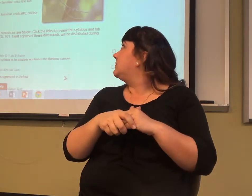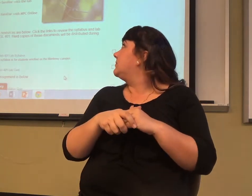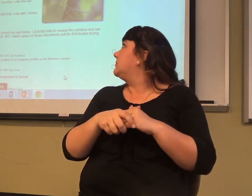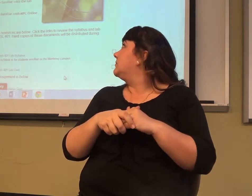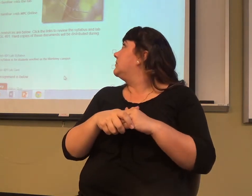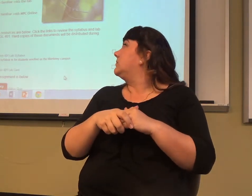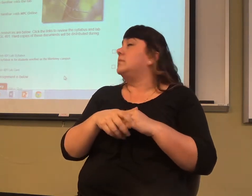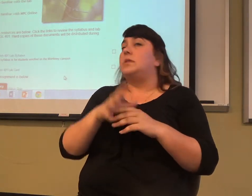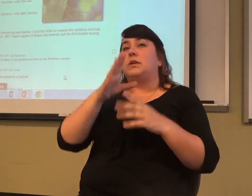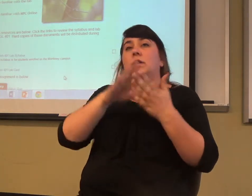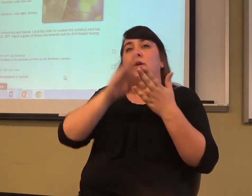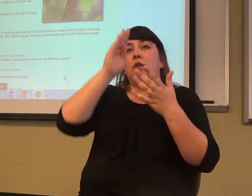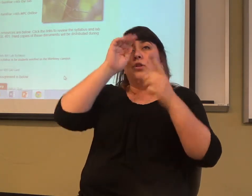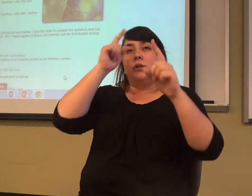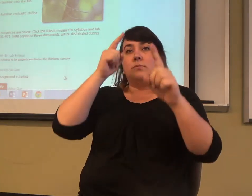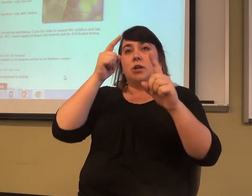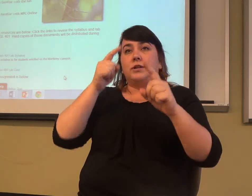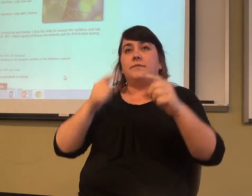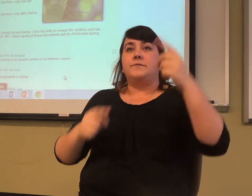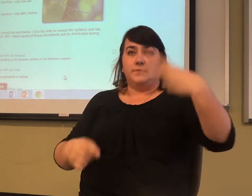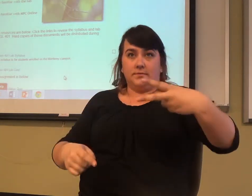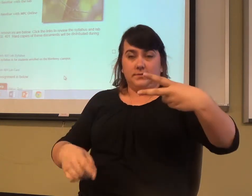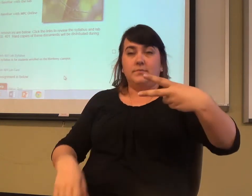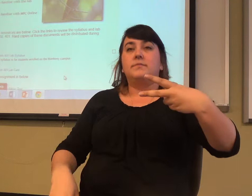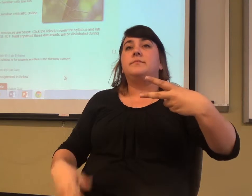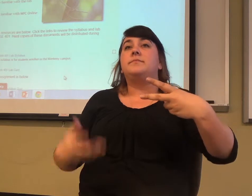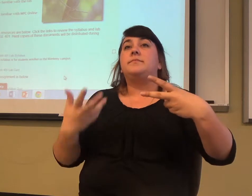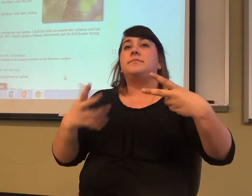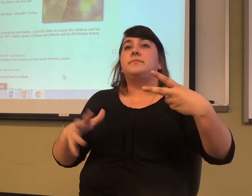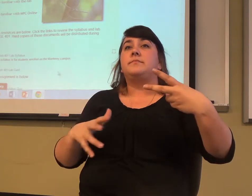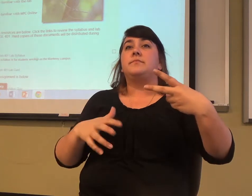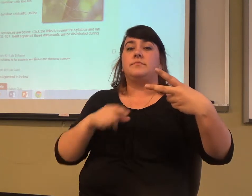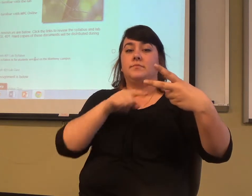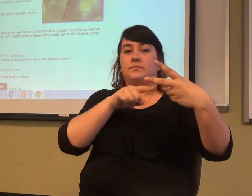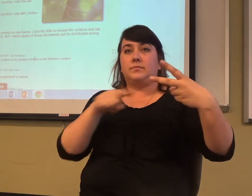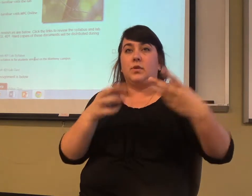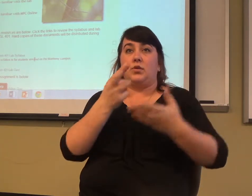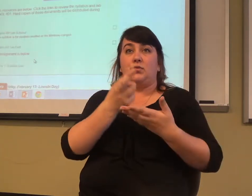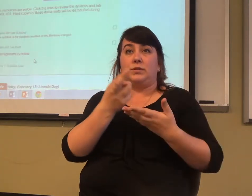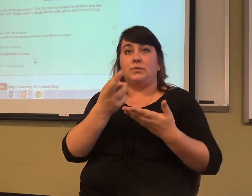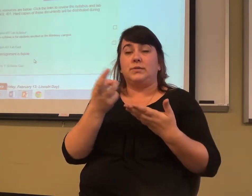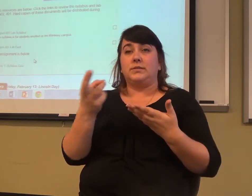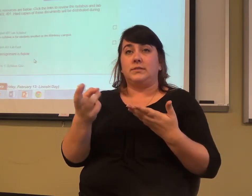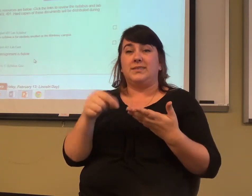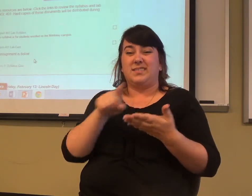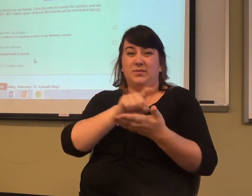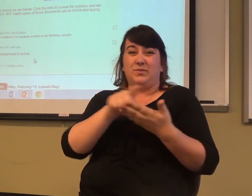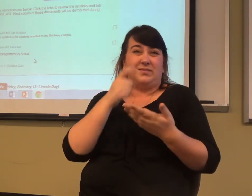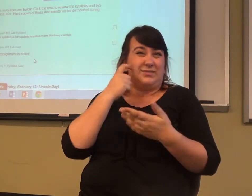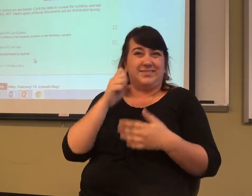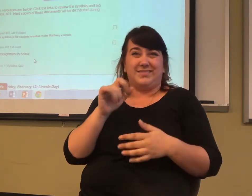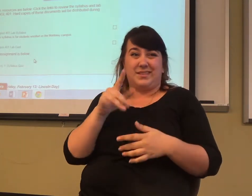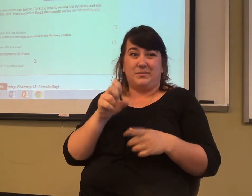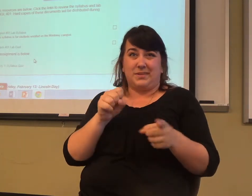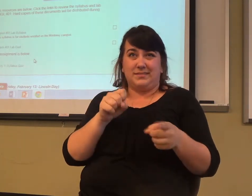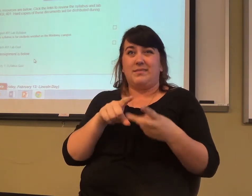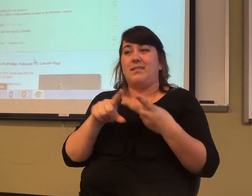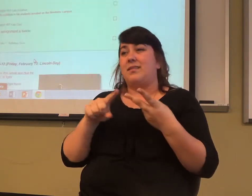be listed. You will then have that week's resources, which this week is just the syllabus and the lab card, and then